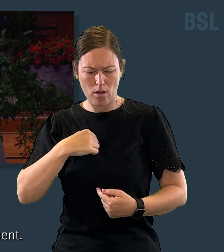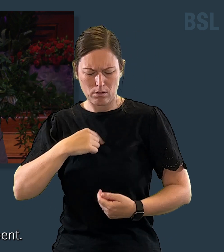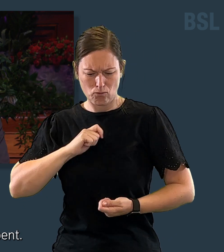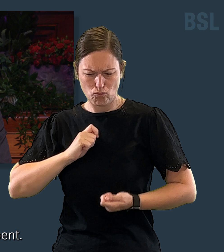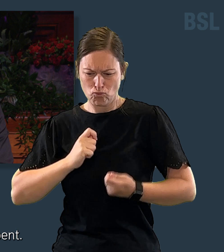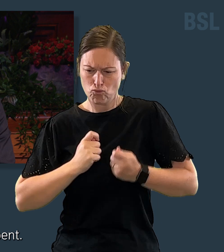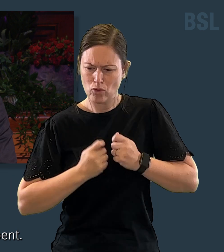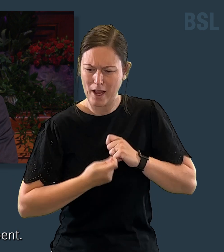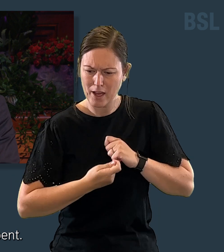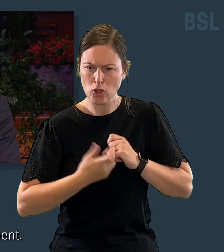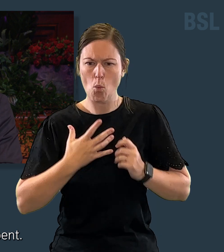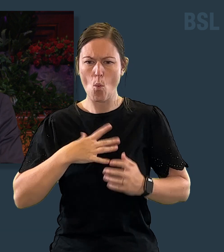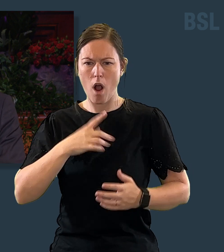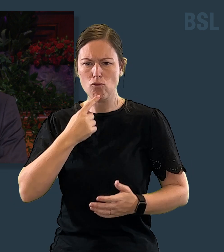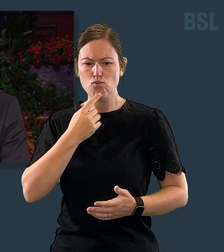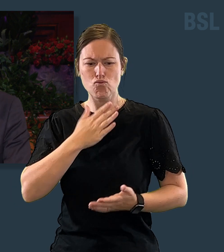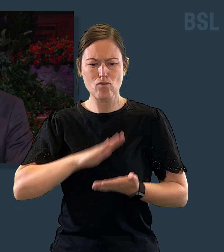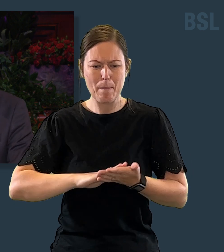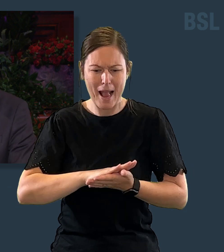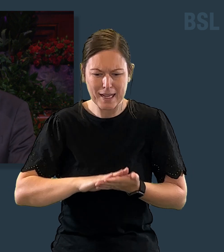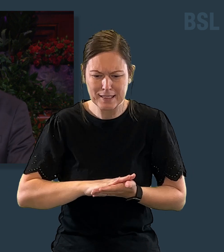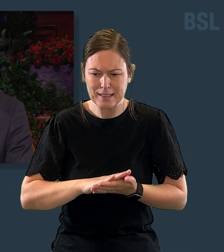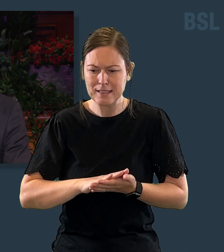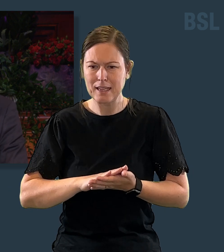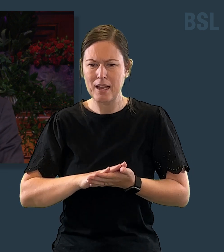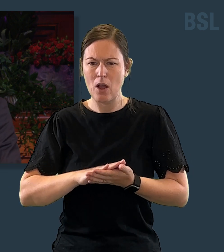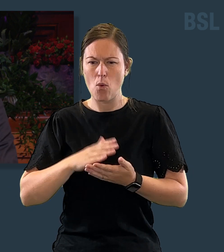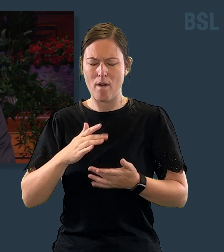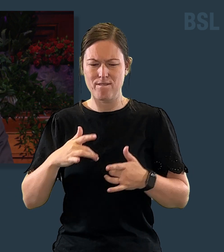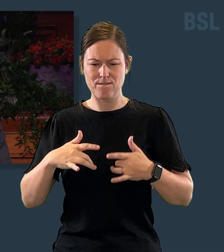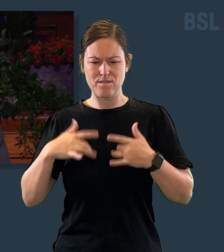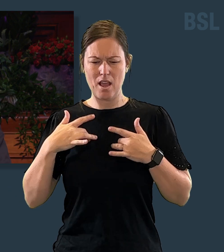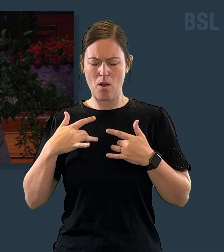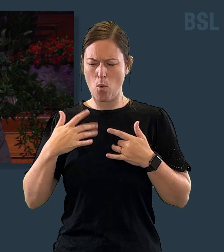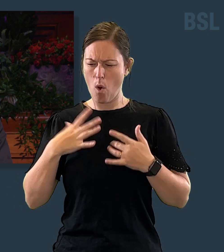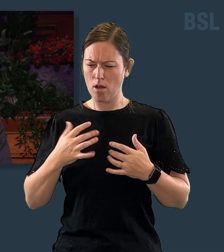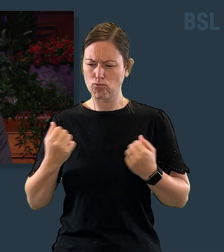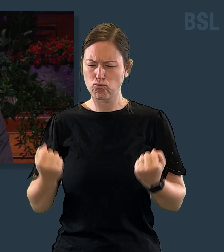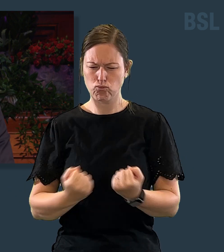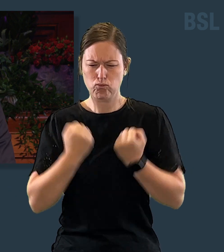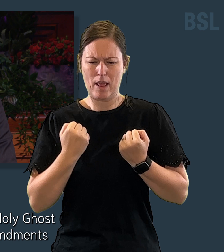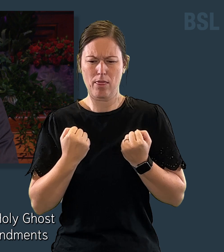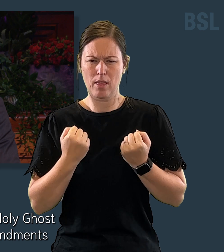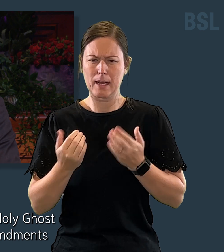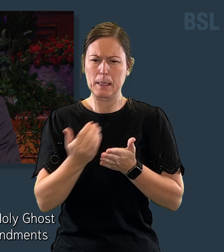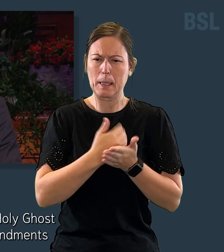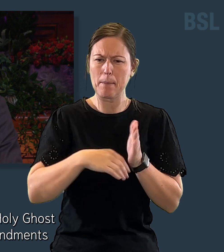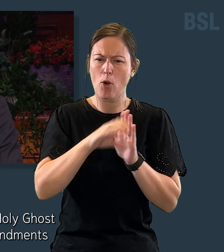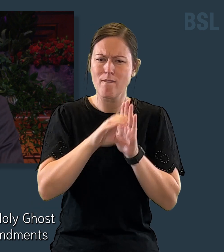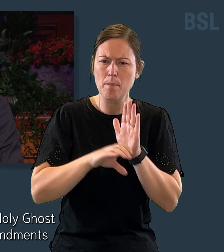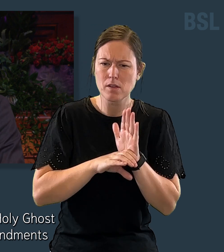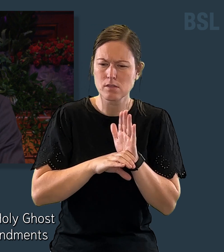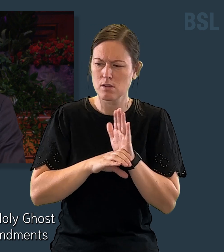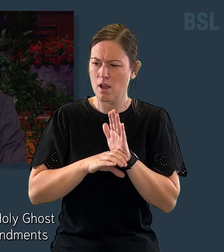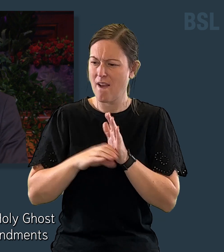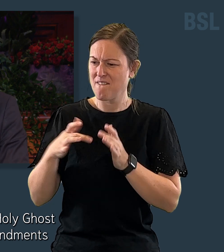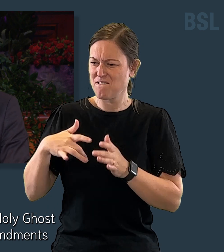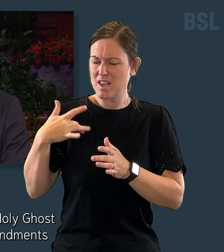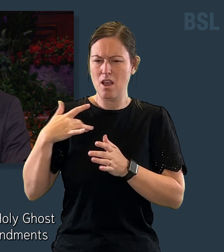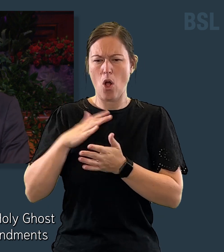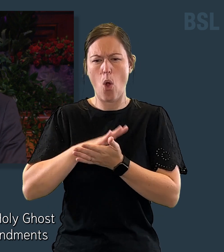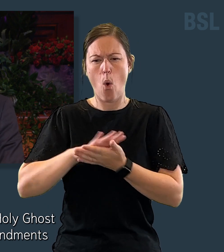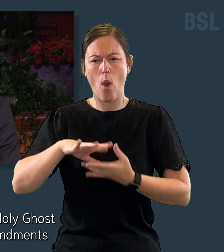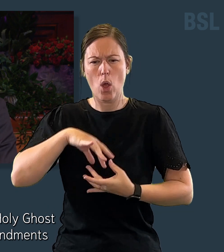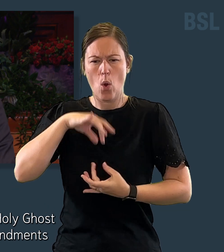a desire to change, to repent. I find the source of energy to keep my covenants, and I feel the influence of the Holy